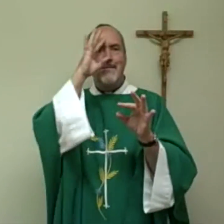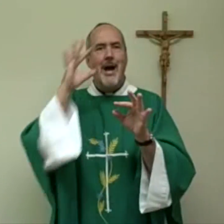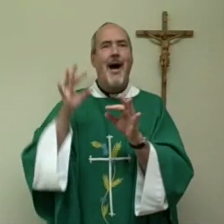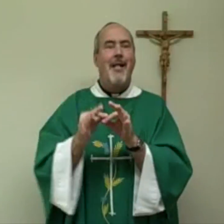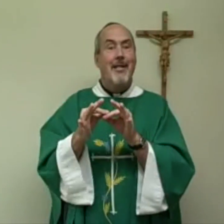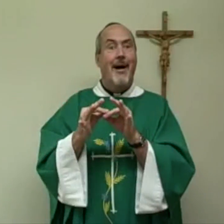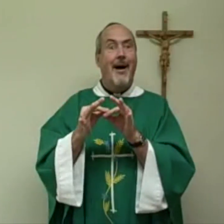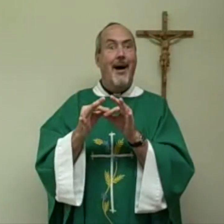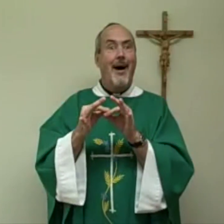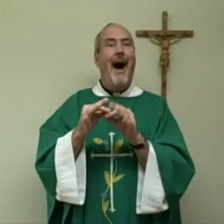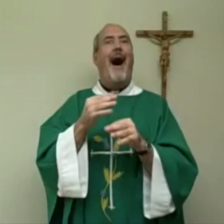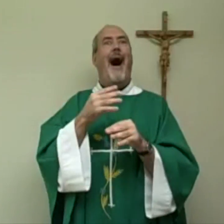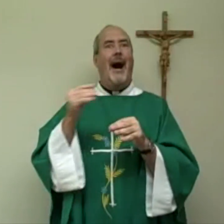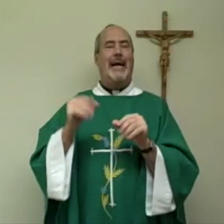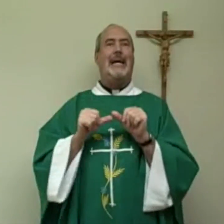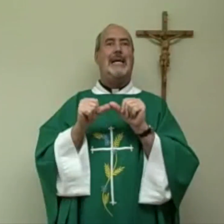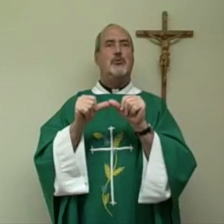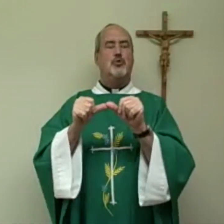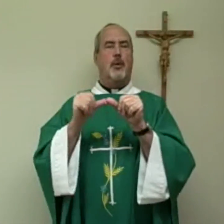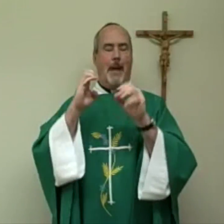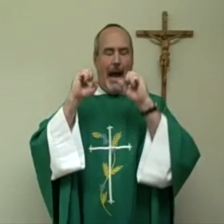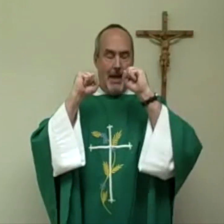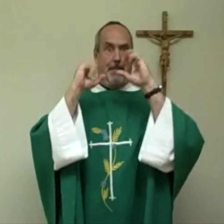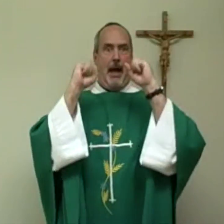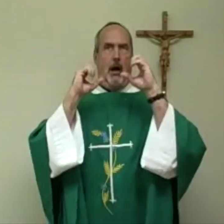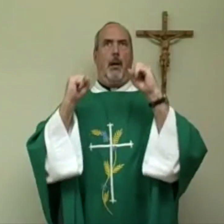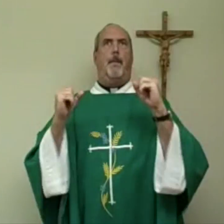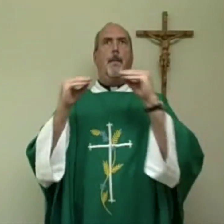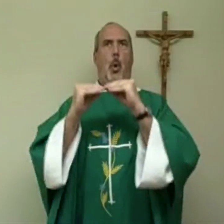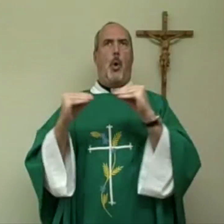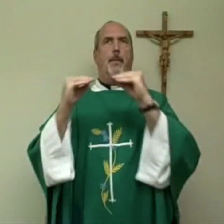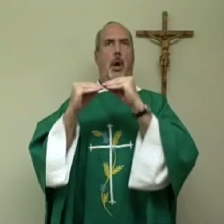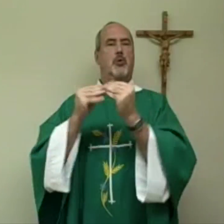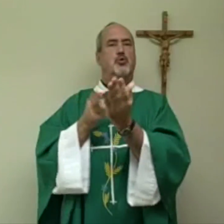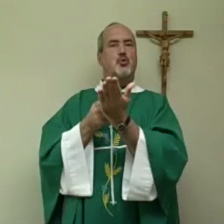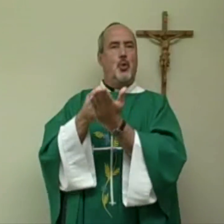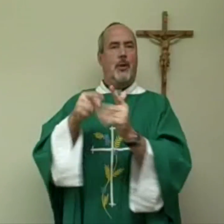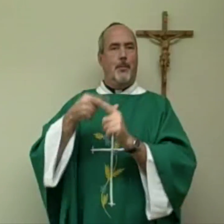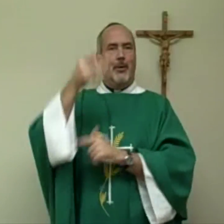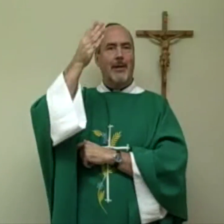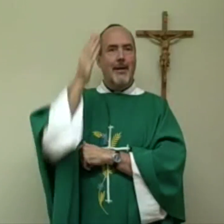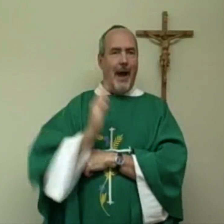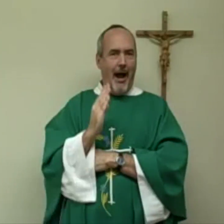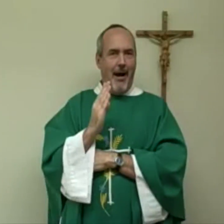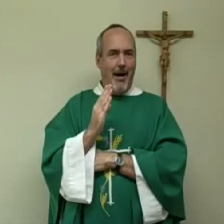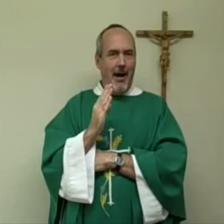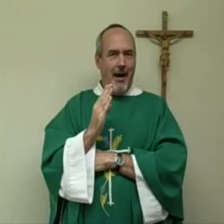about our religion, our faith, and to keep showing us how